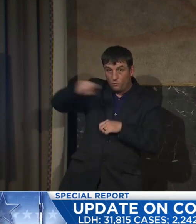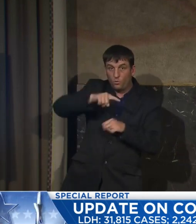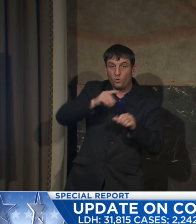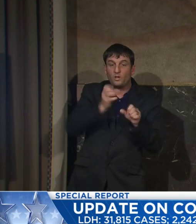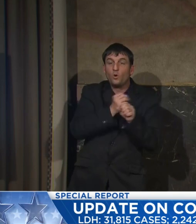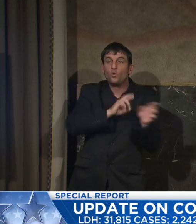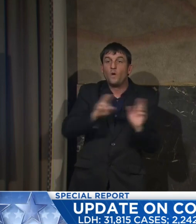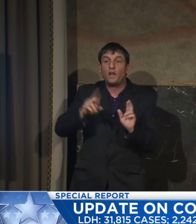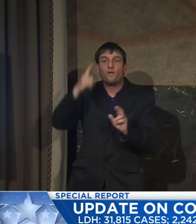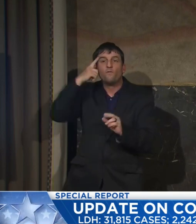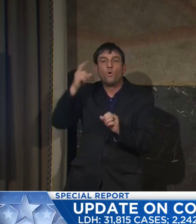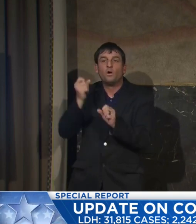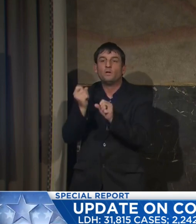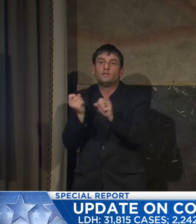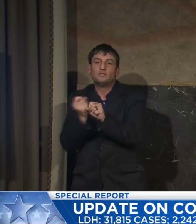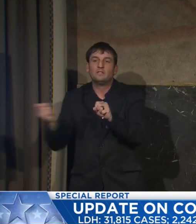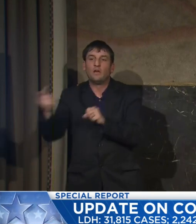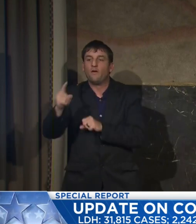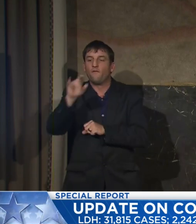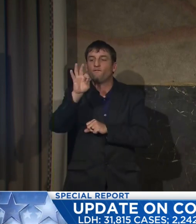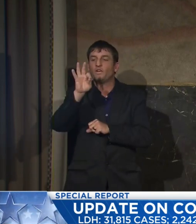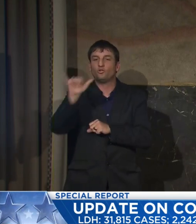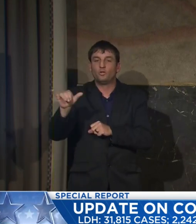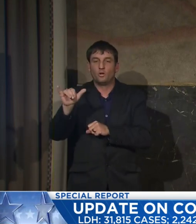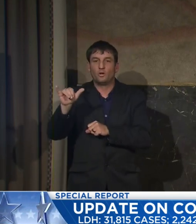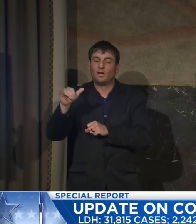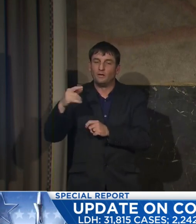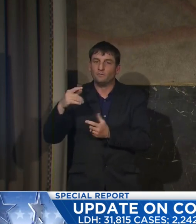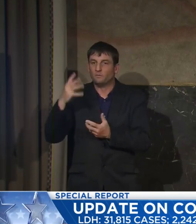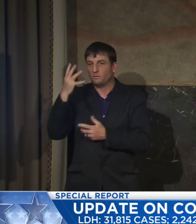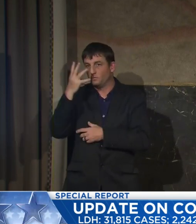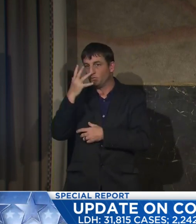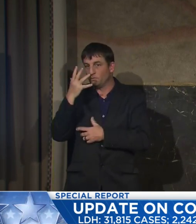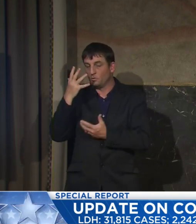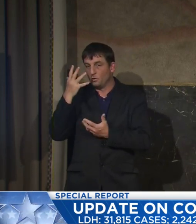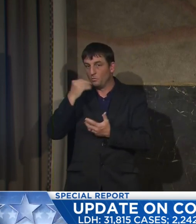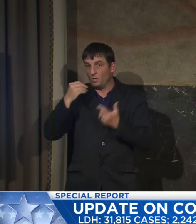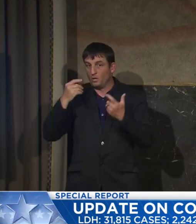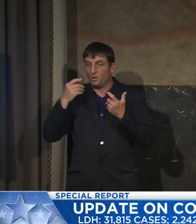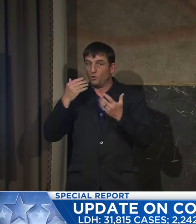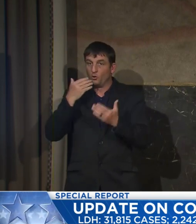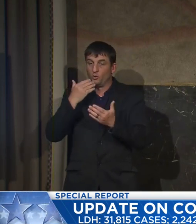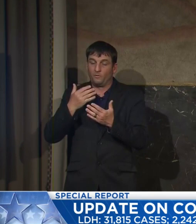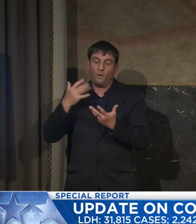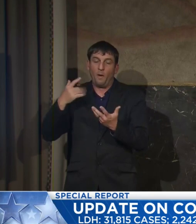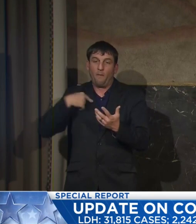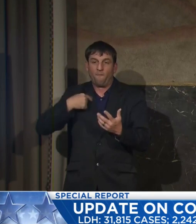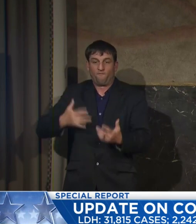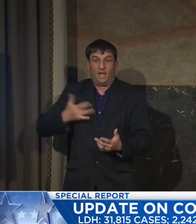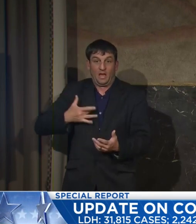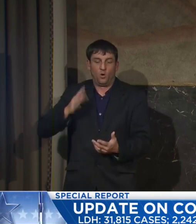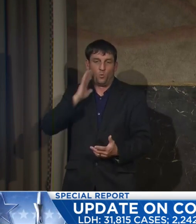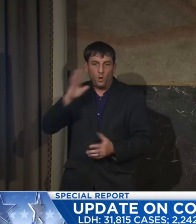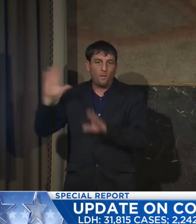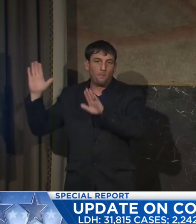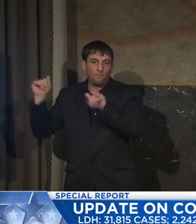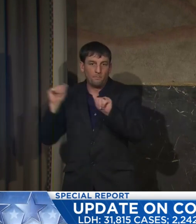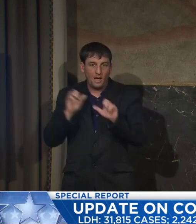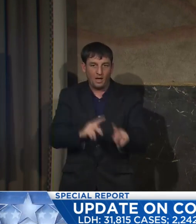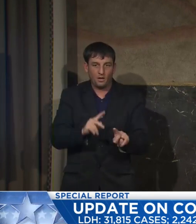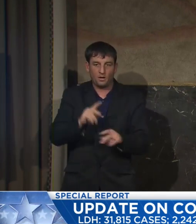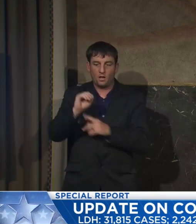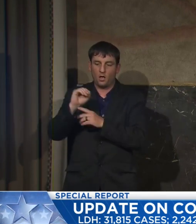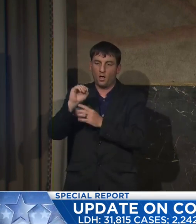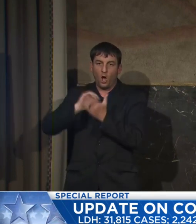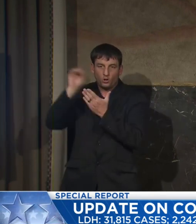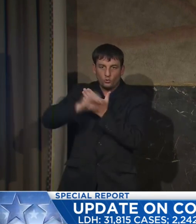think it's a pretty good bet that we would be coming back in October after an REC